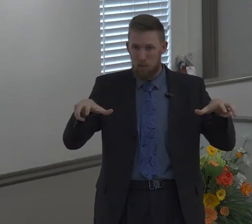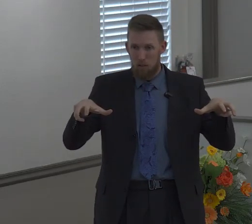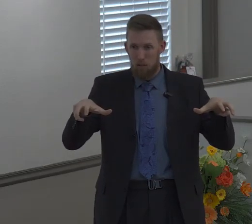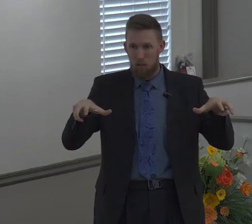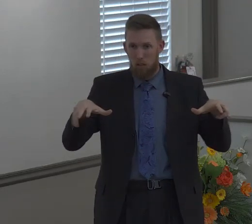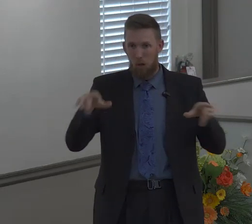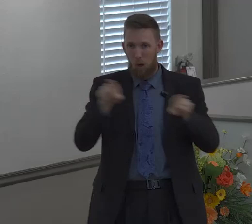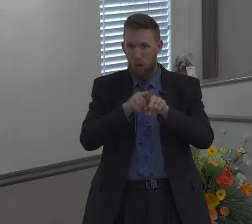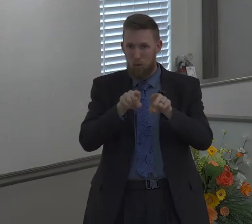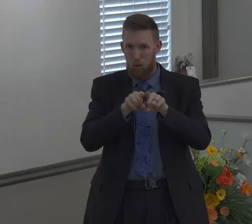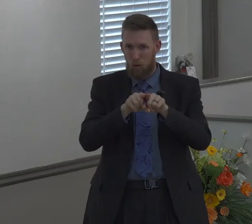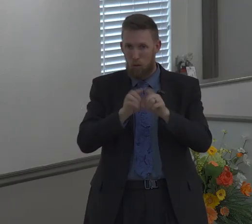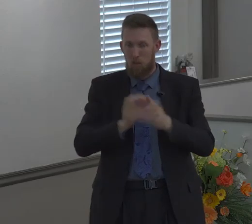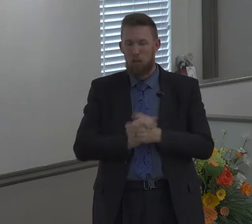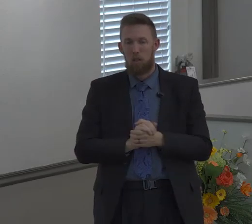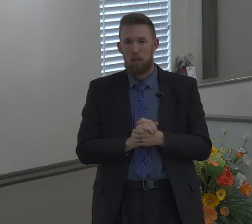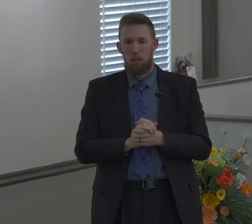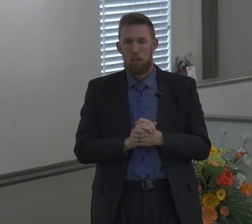uses, okay?